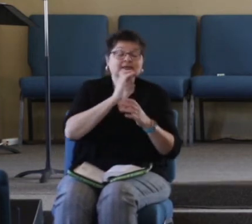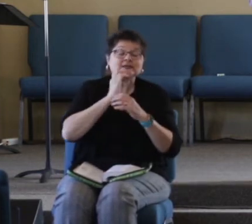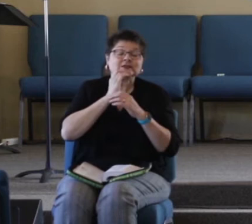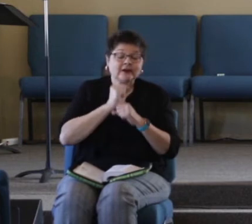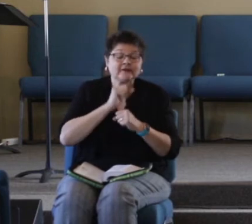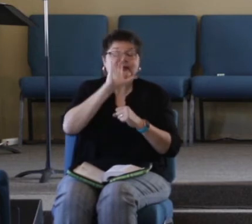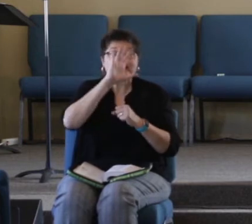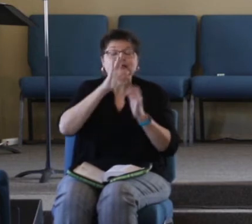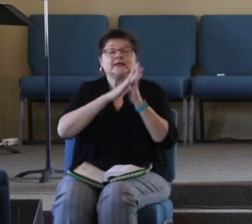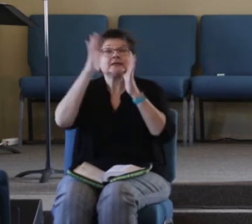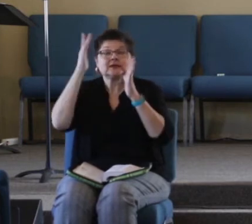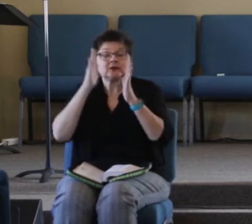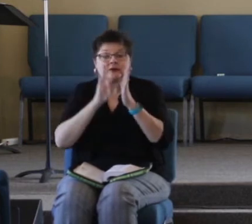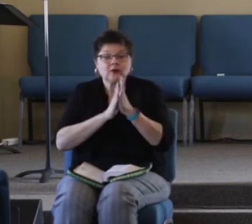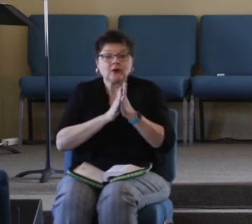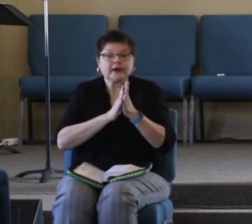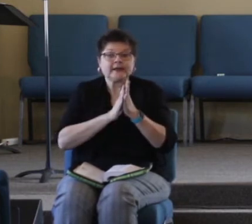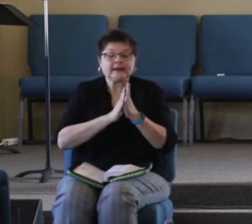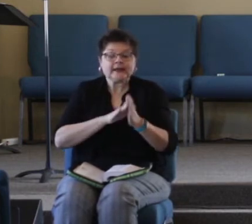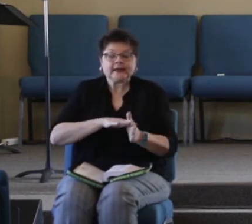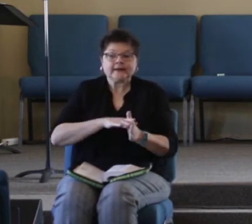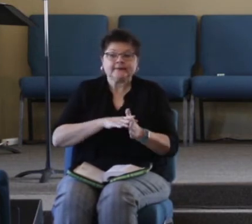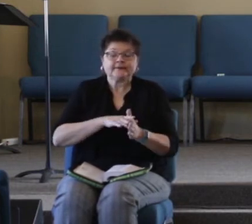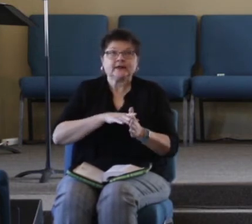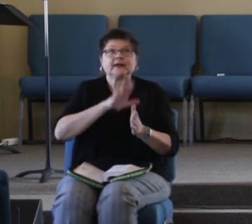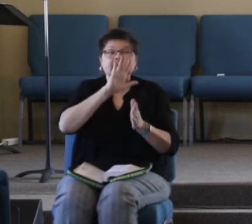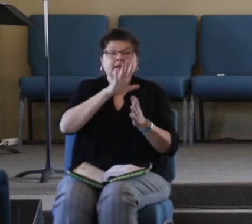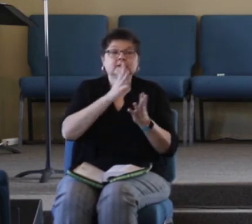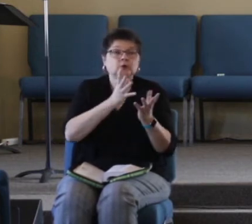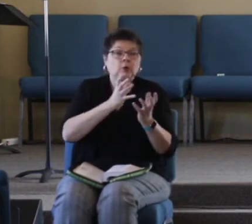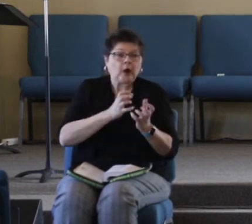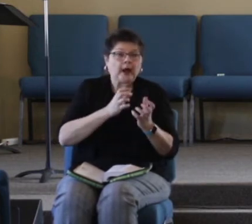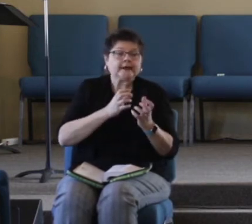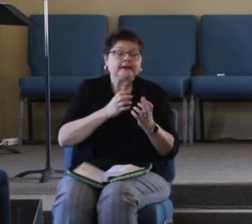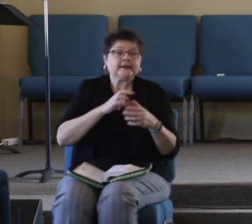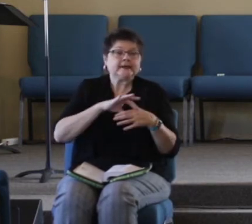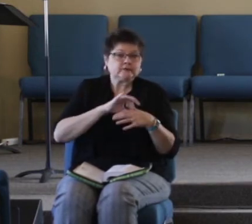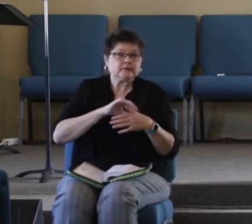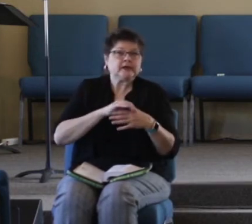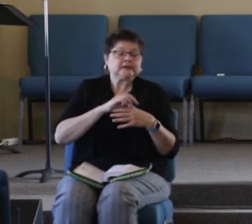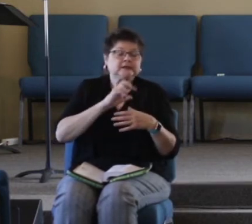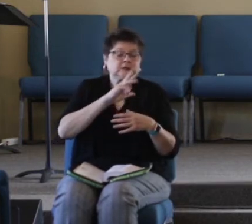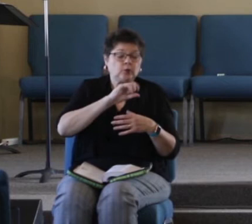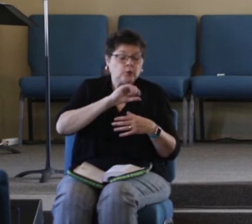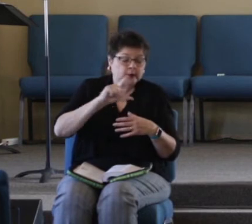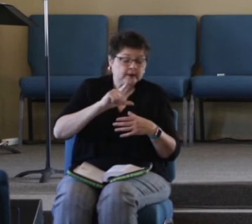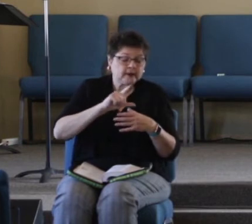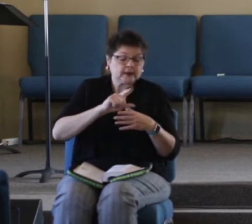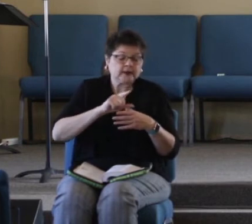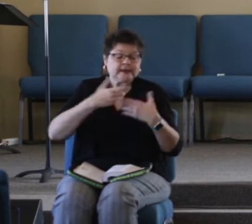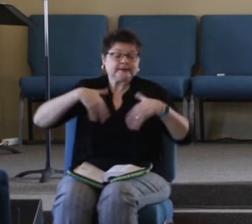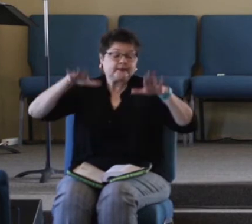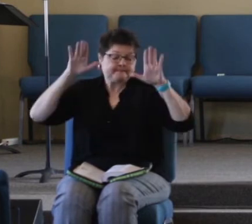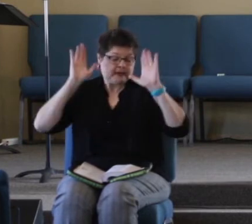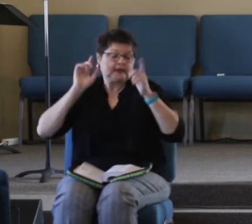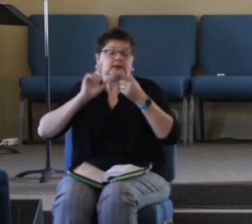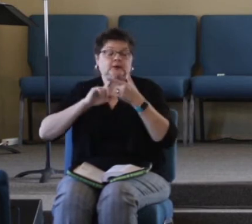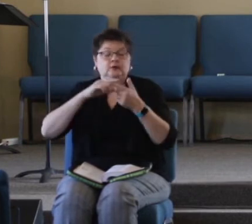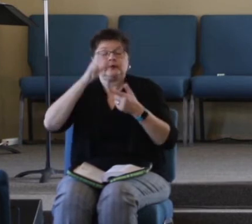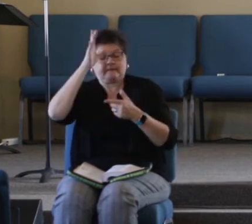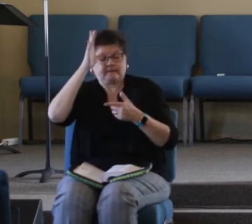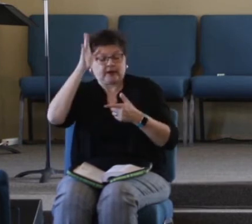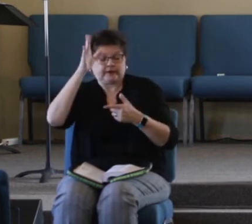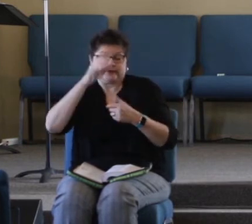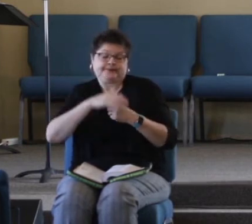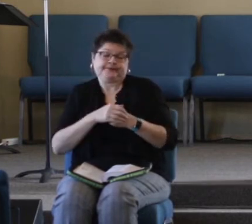glory, laid his want, his human flesh want will, and he submitted it to the Father.